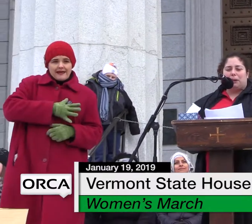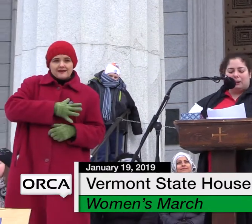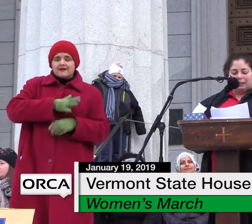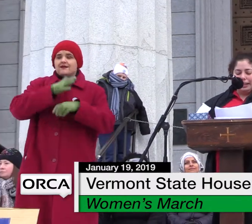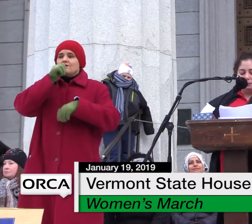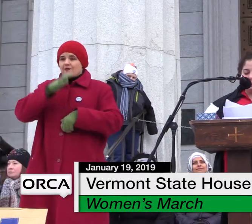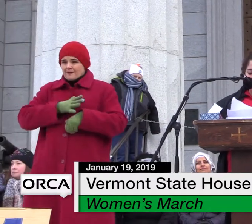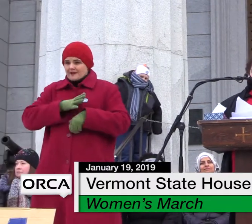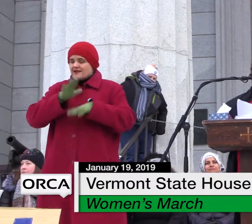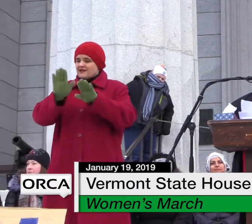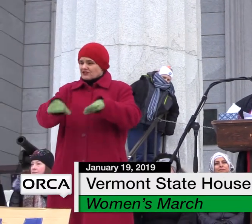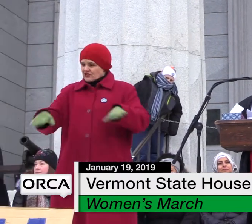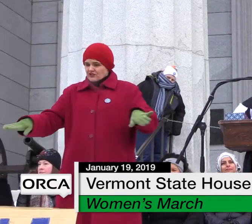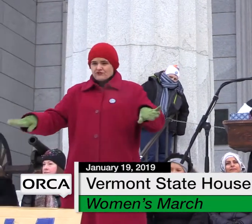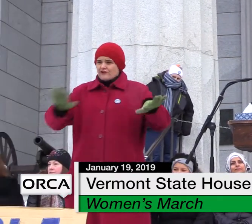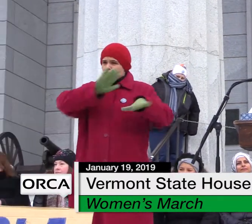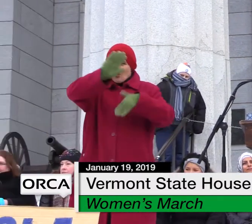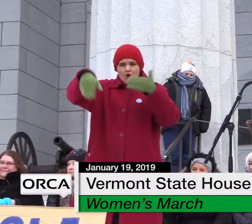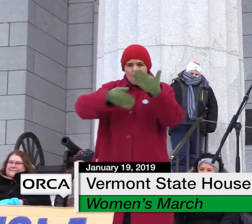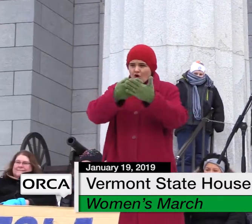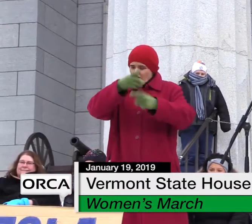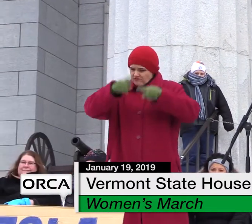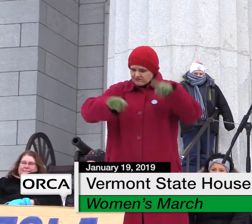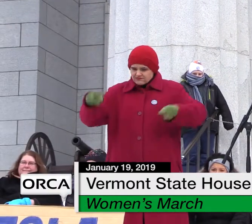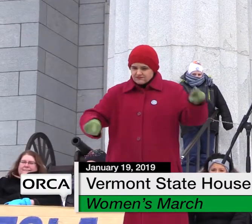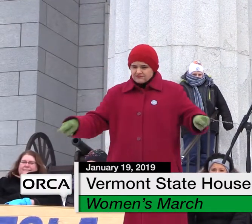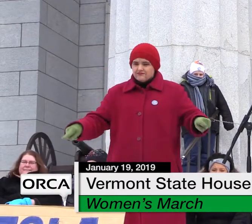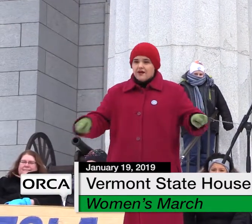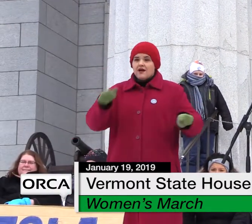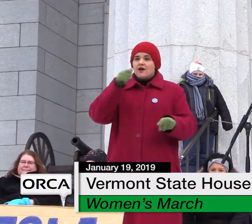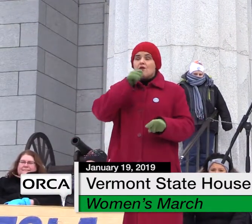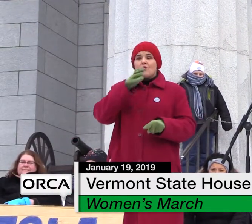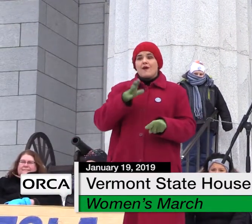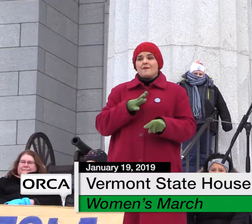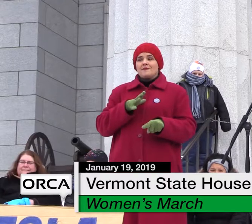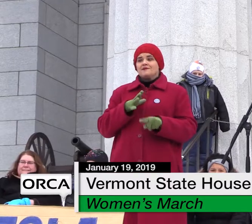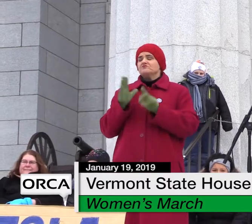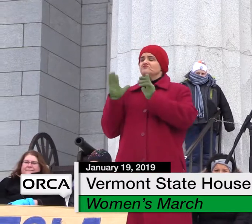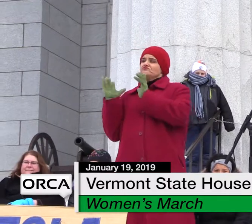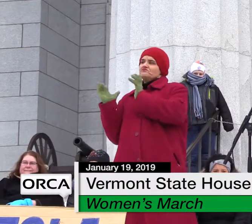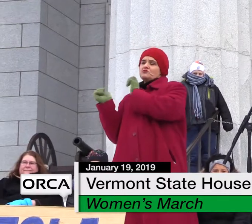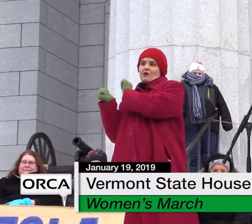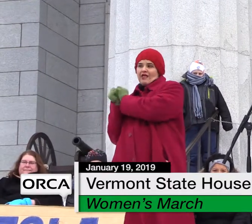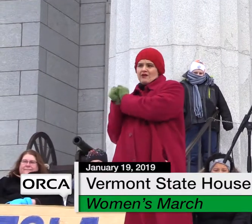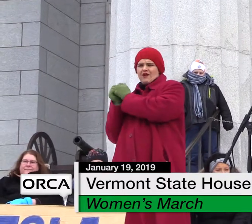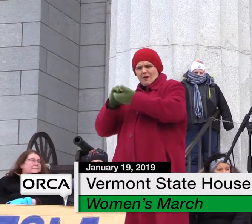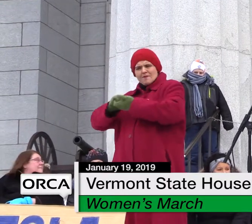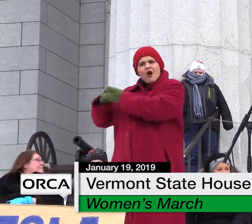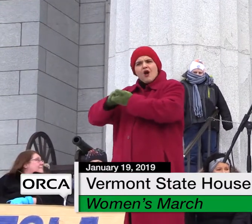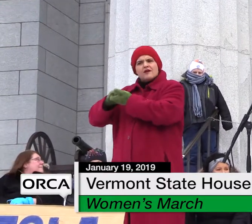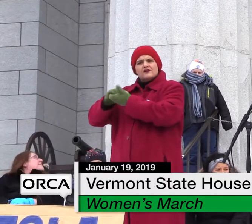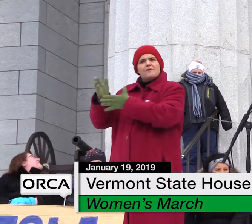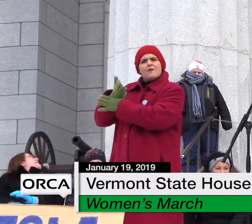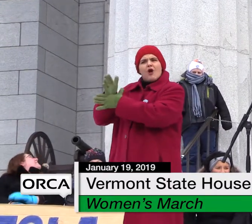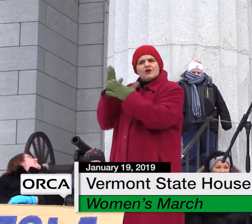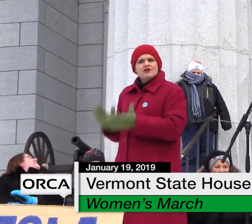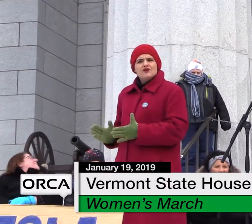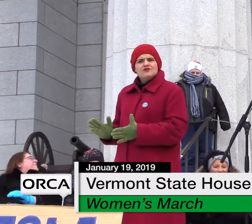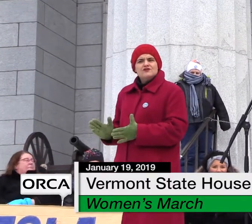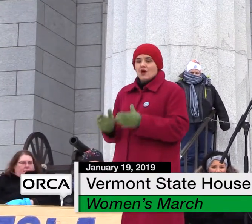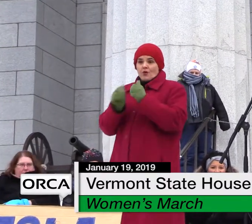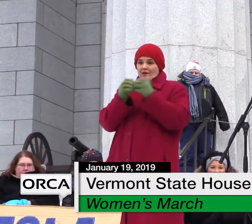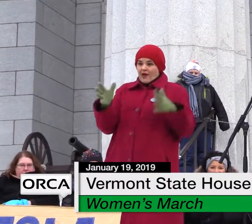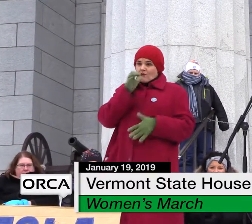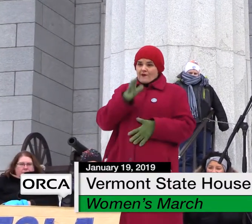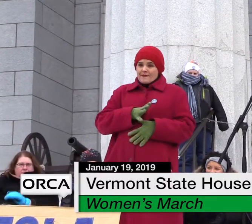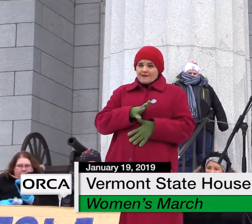the people in between. Women were not companions, we were partners. And without us, there was no